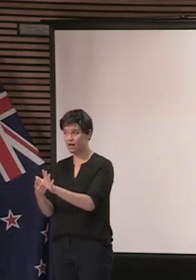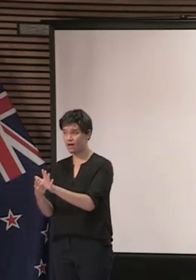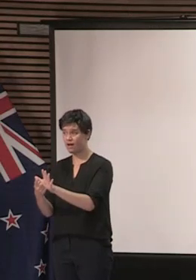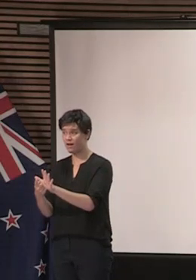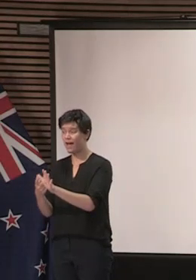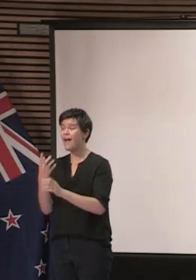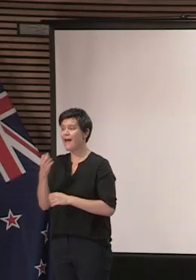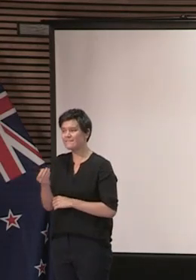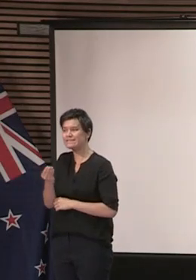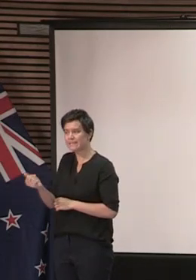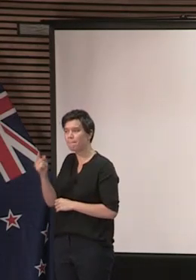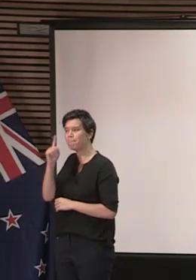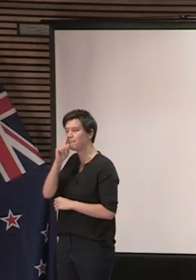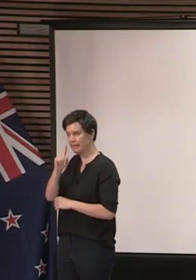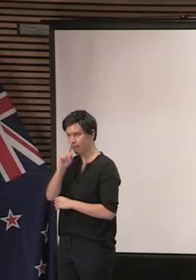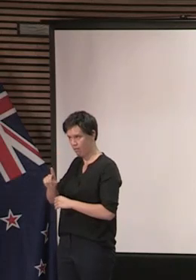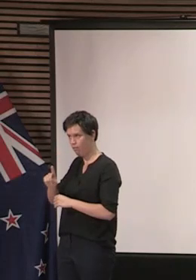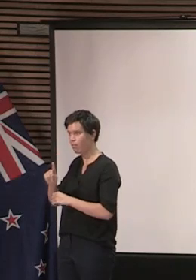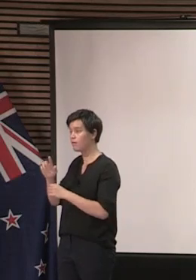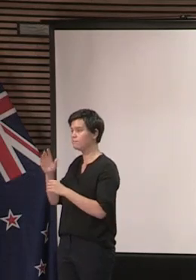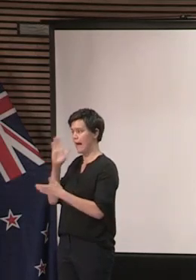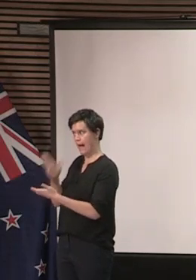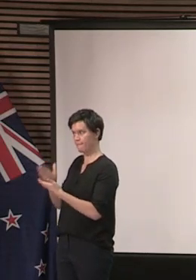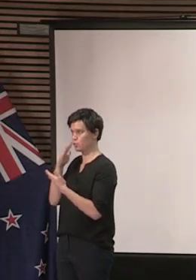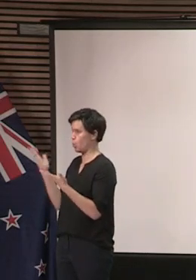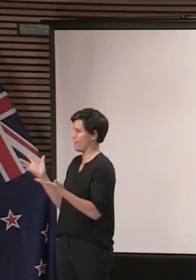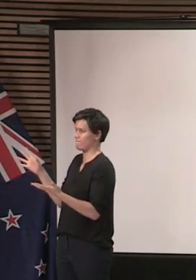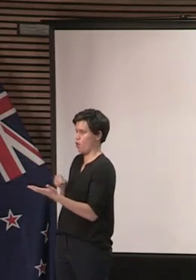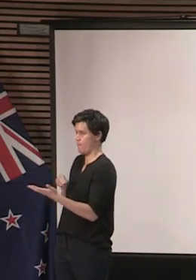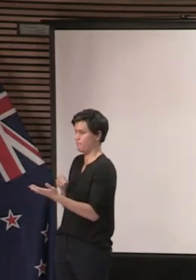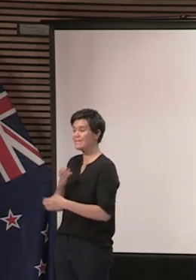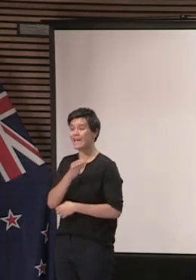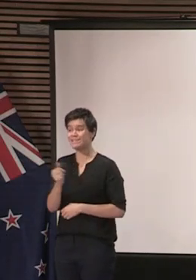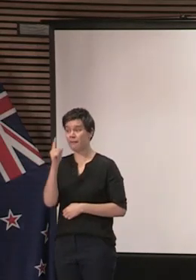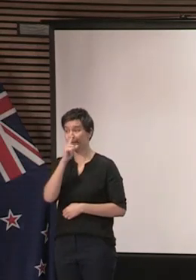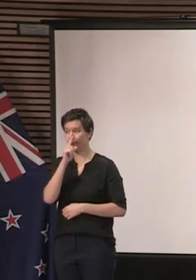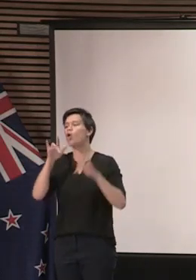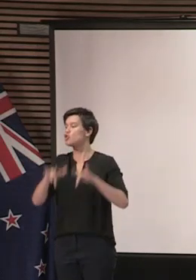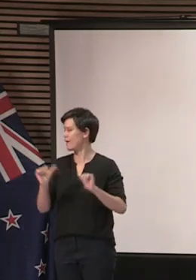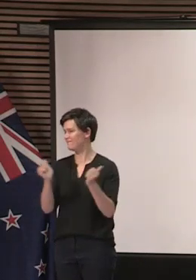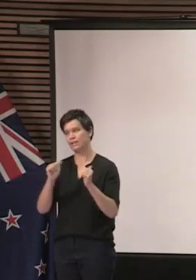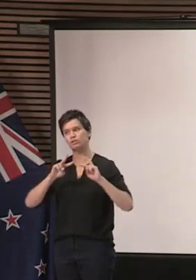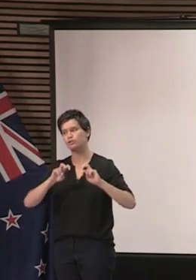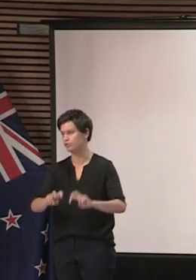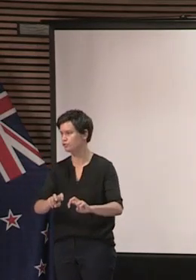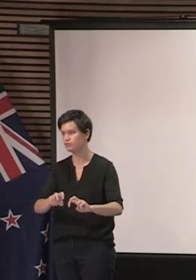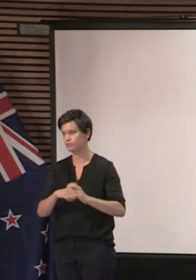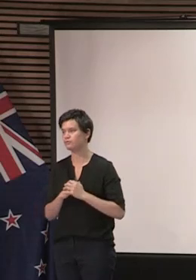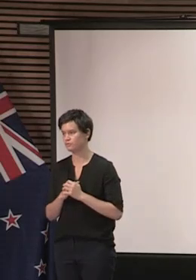community transmission, 2 are still under investigation. So we've been keeping a very close eye on this last 2-week